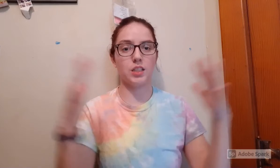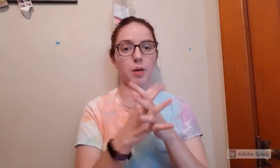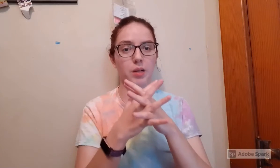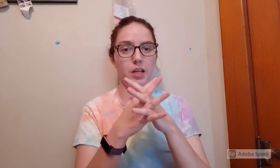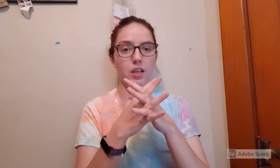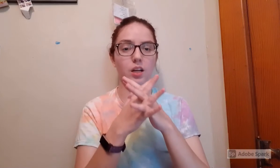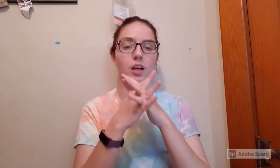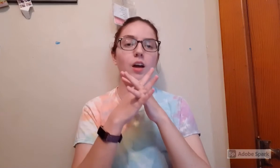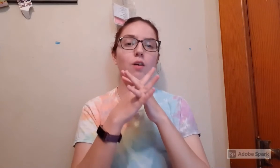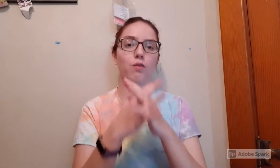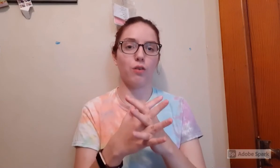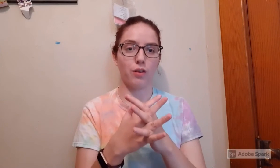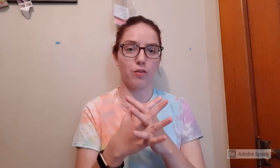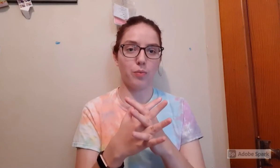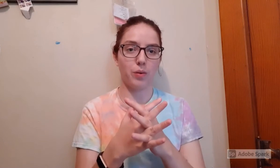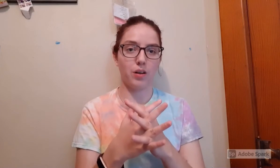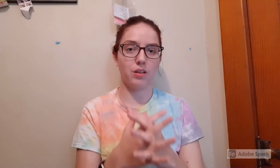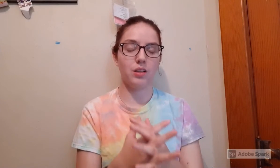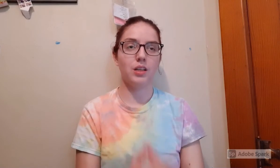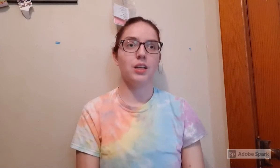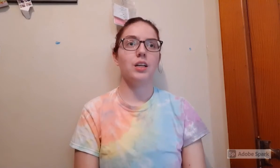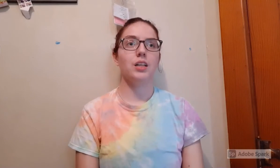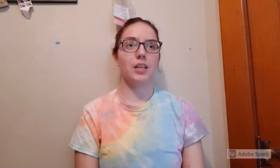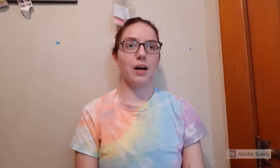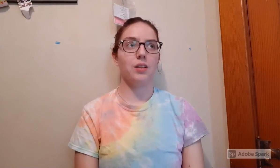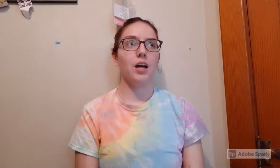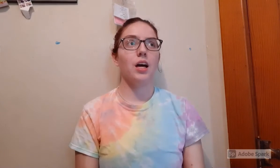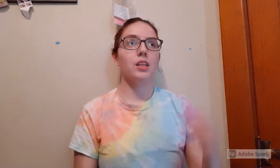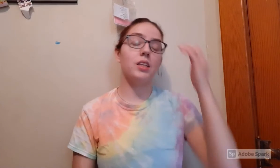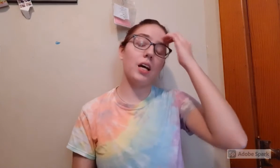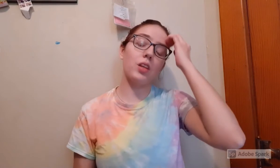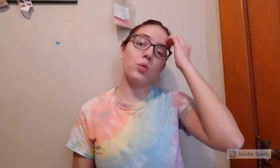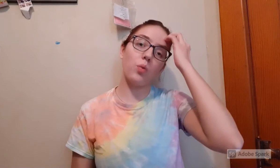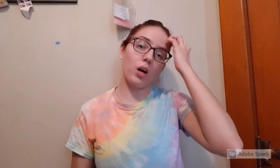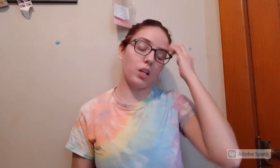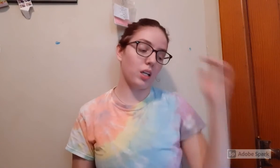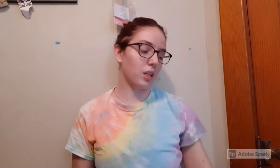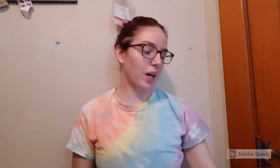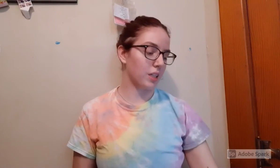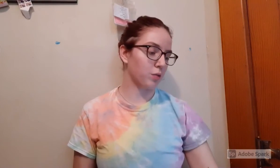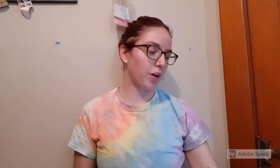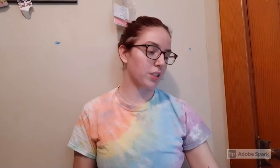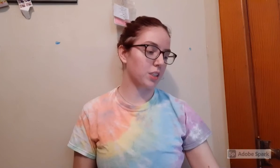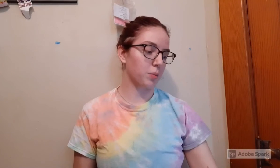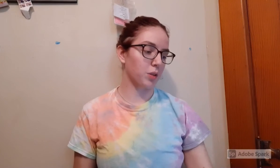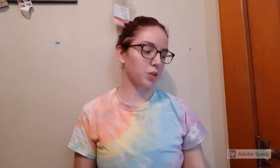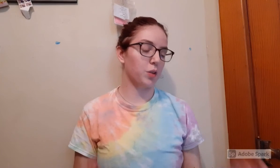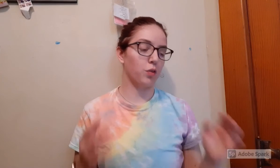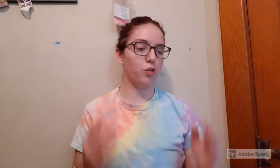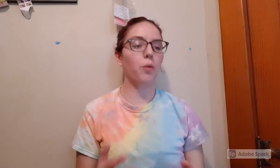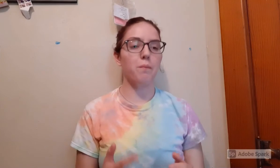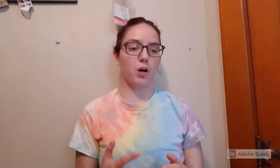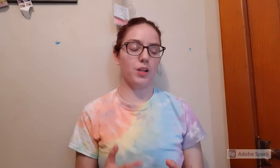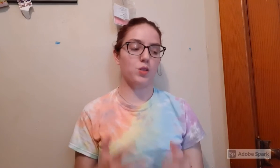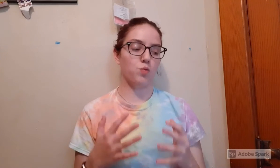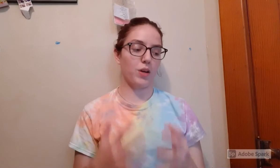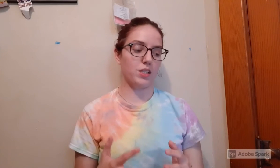coming together for the football. Yeah. The other one that is very similar to football is